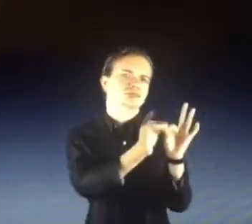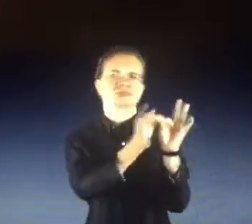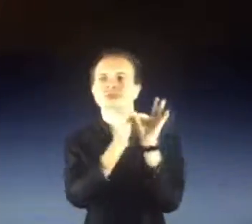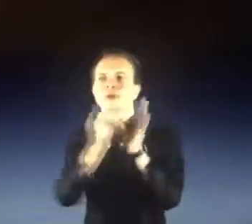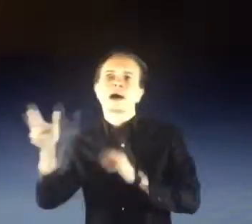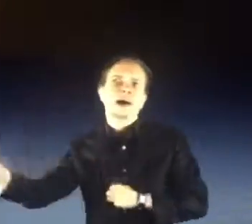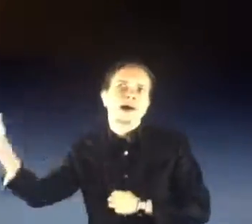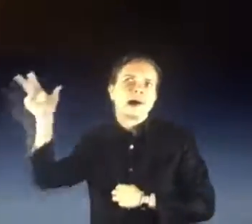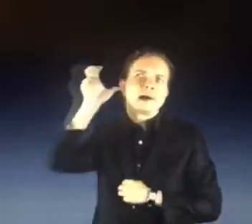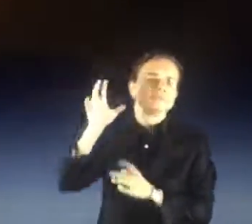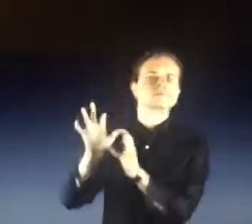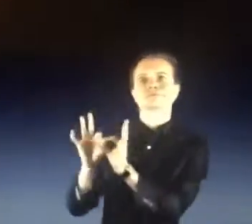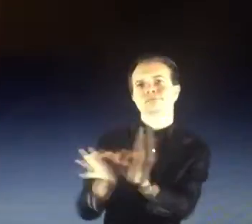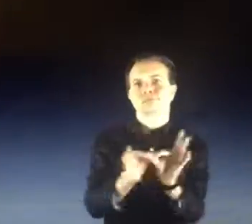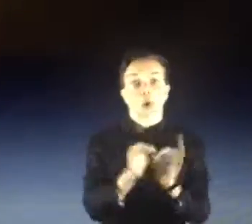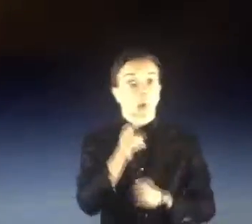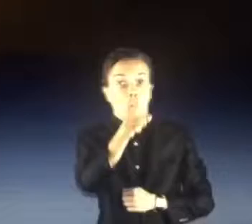your team interpreter goes up on stage